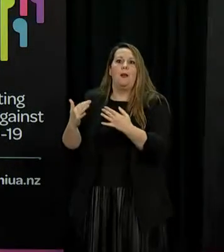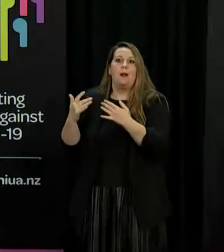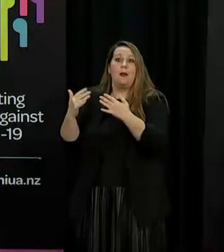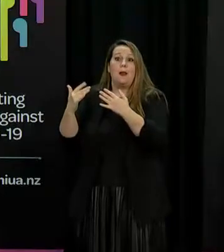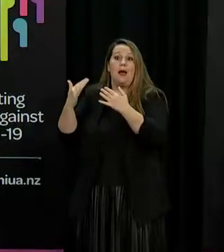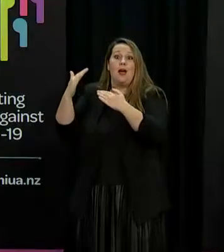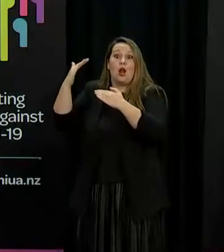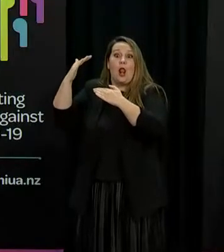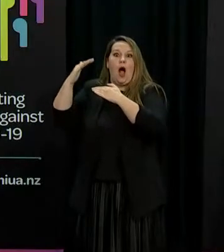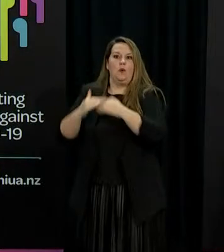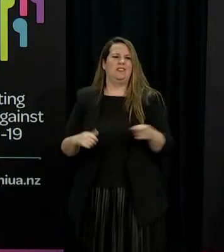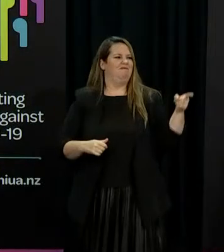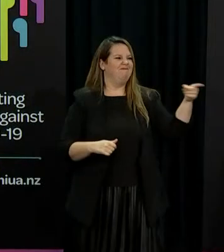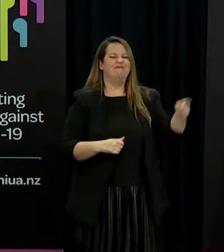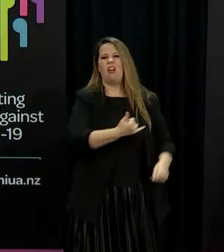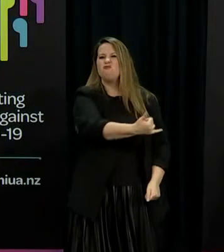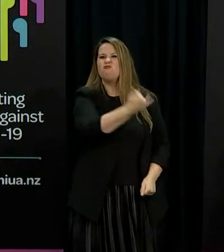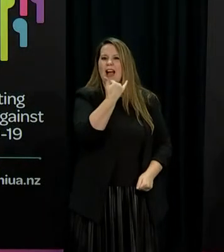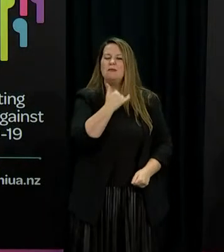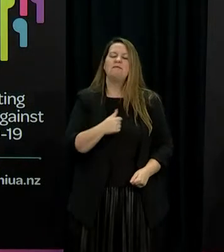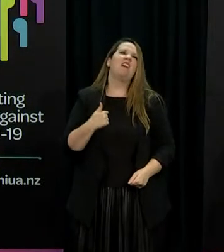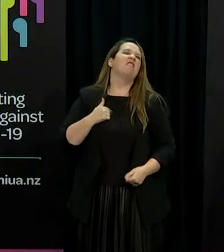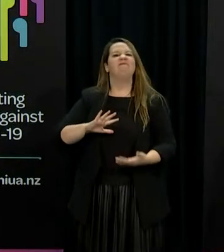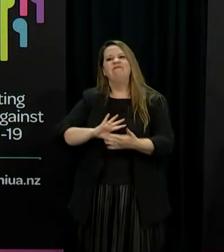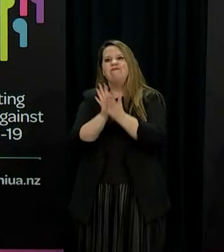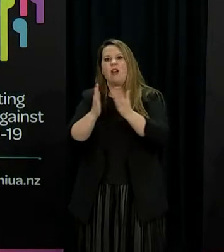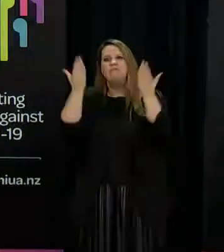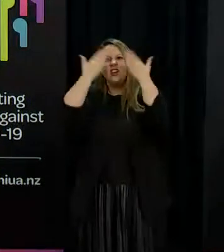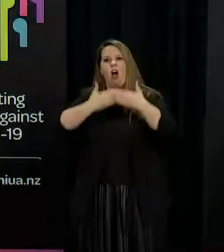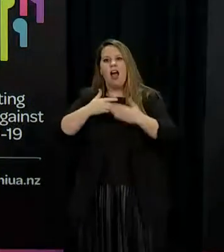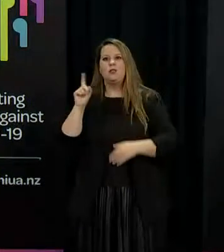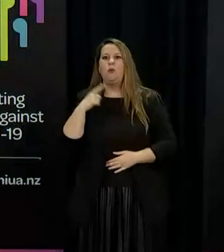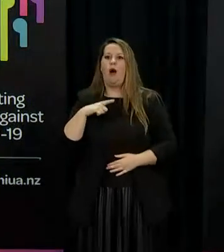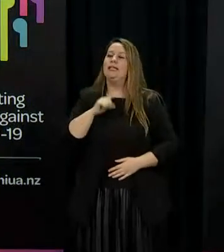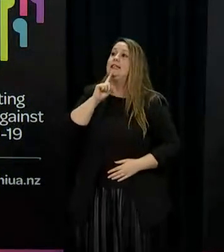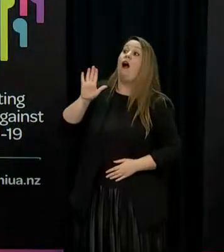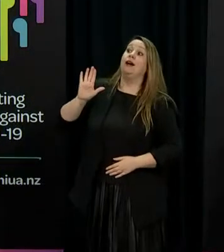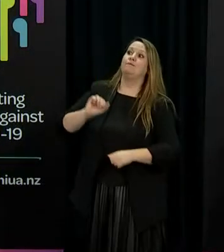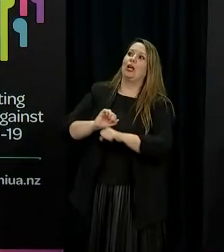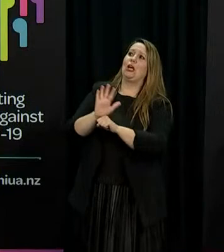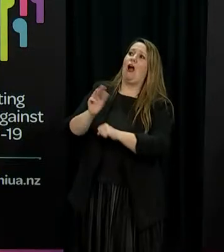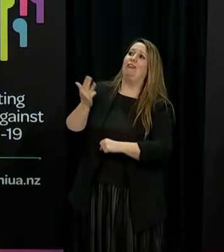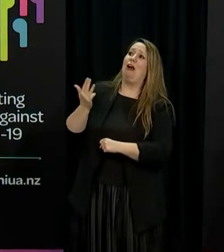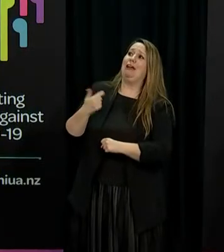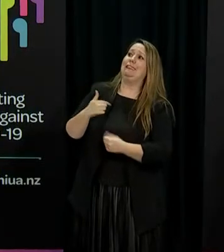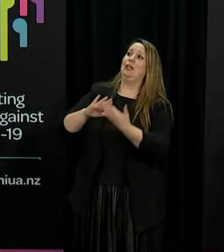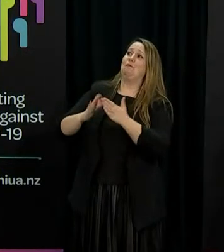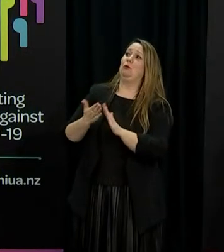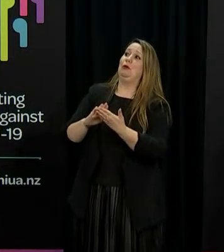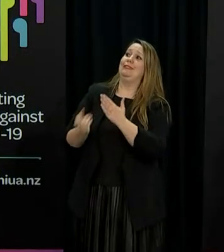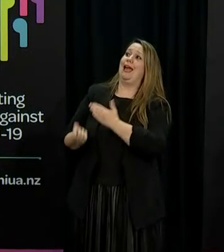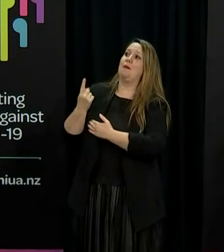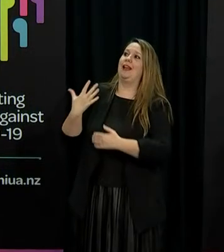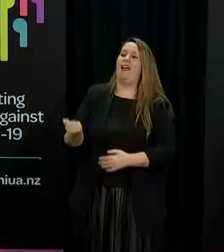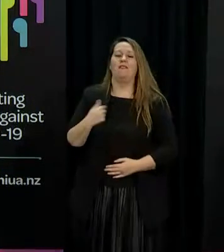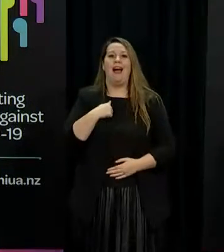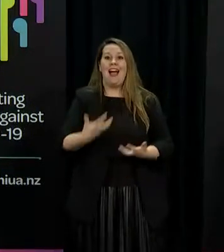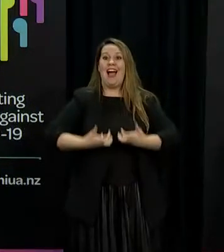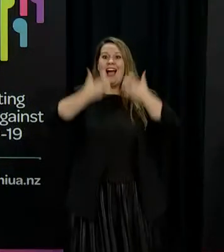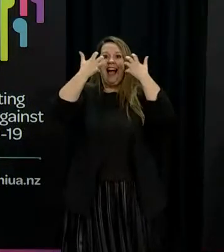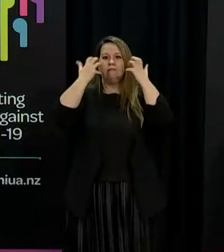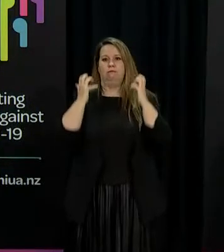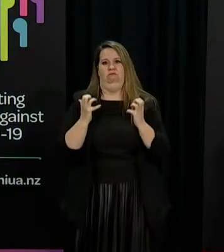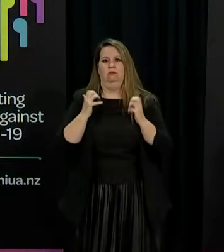for me. But I absolutely respect your decision to take a break. It's been an incredible couple